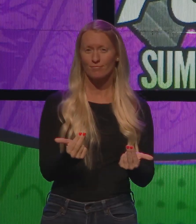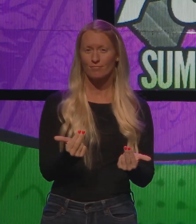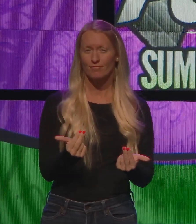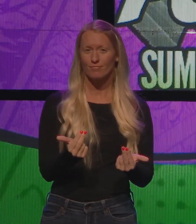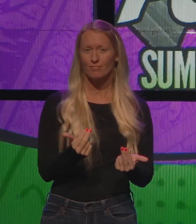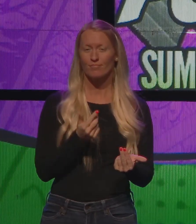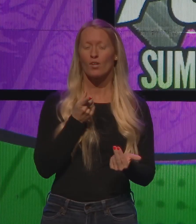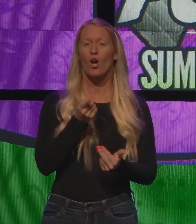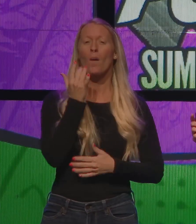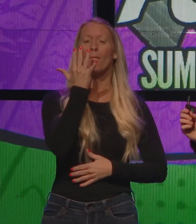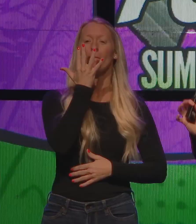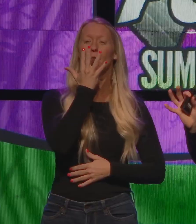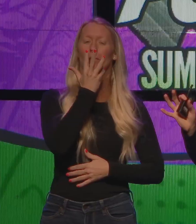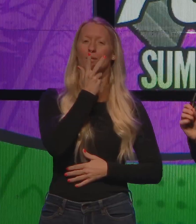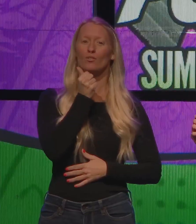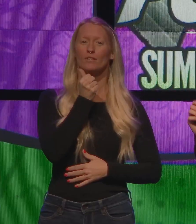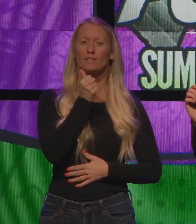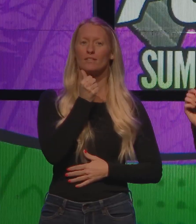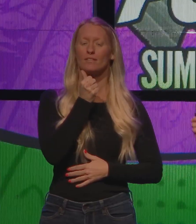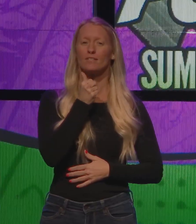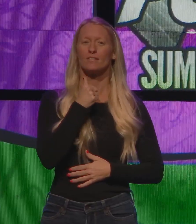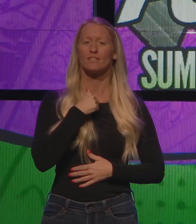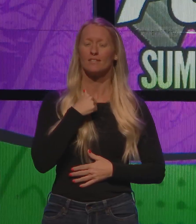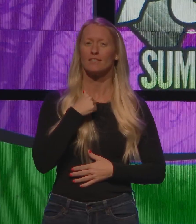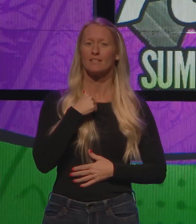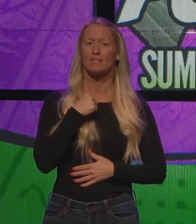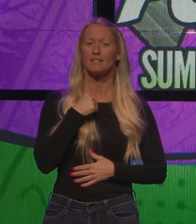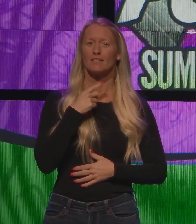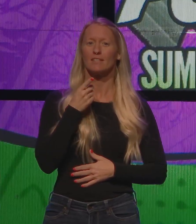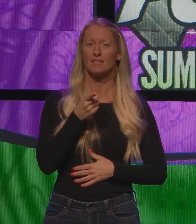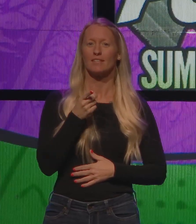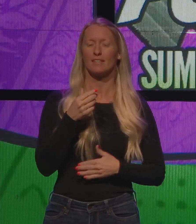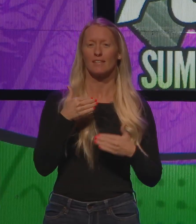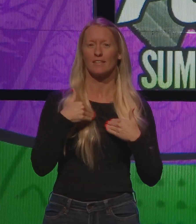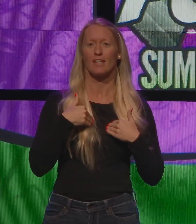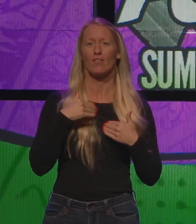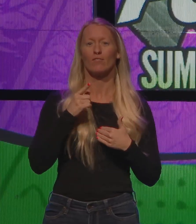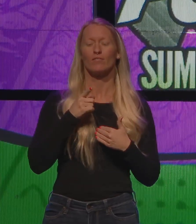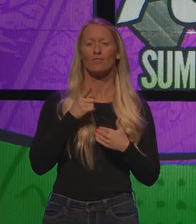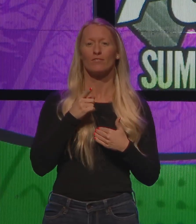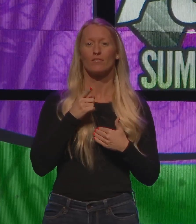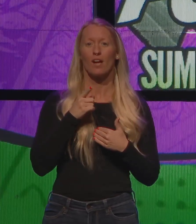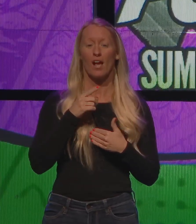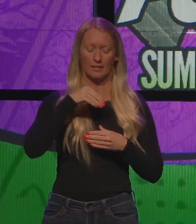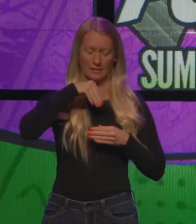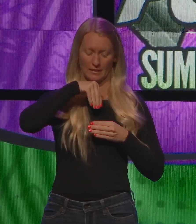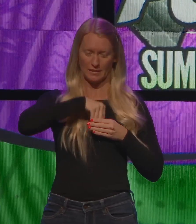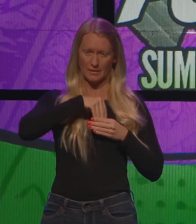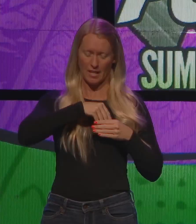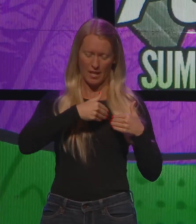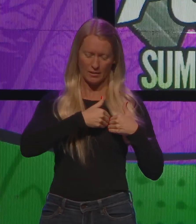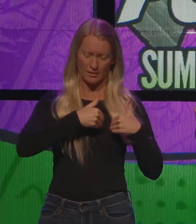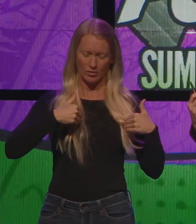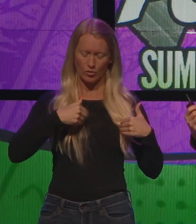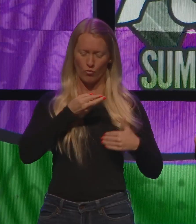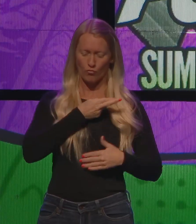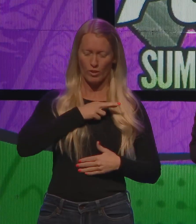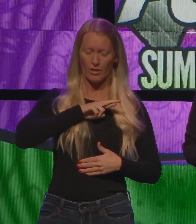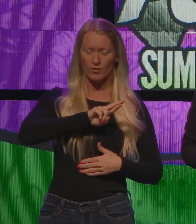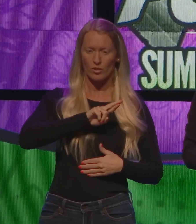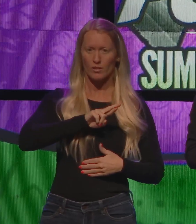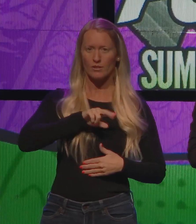are beauties, I know, I'll get there, to behold. That at the core, religion,